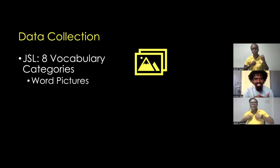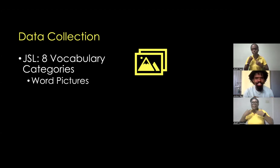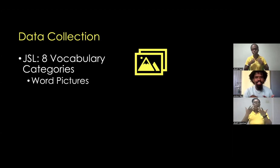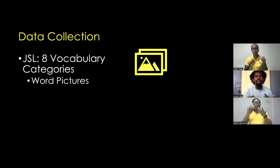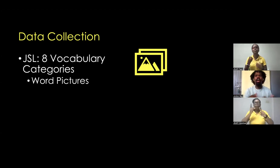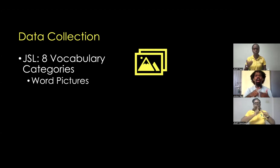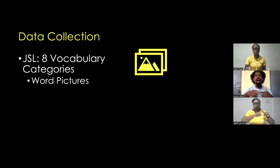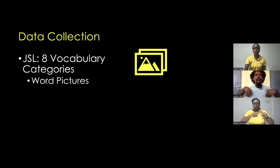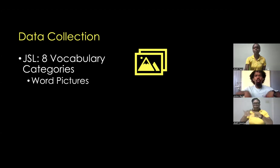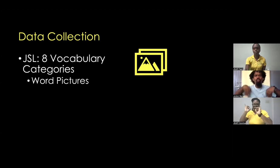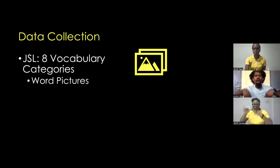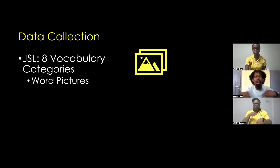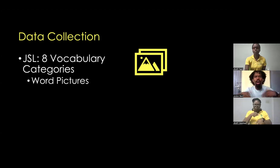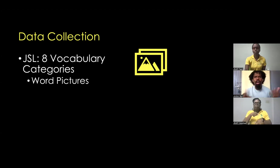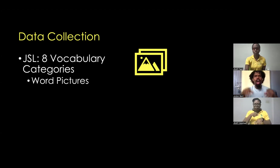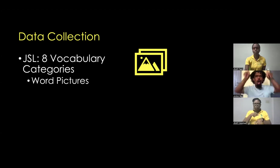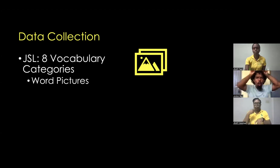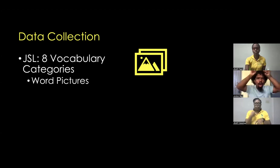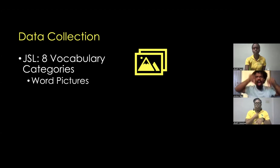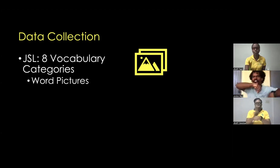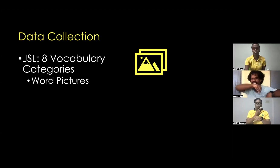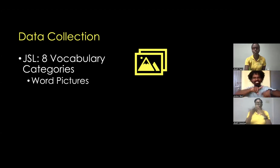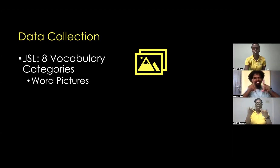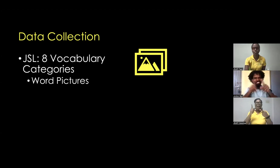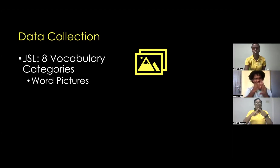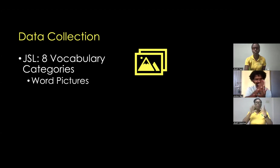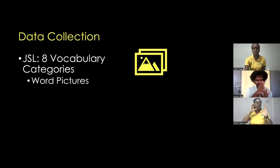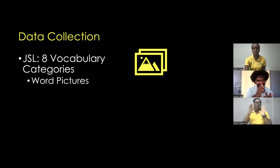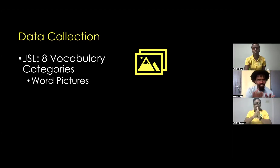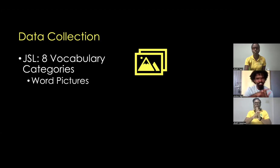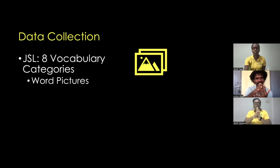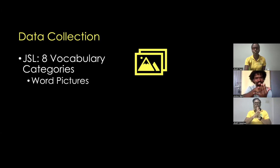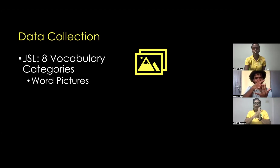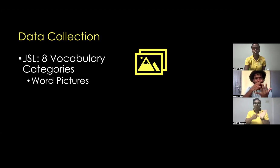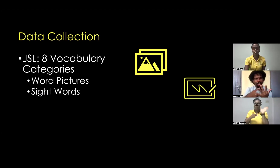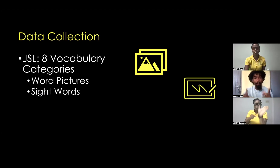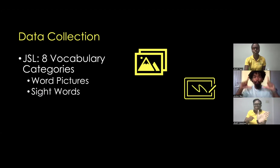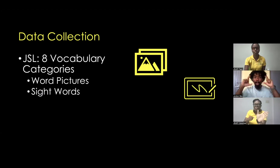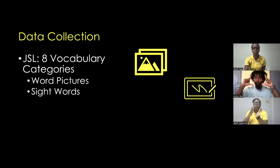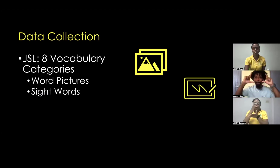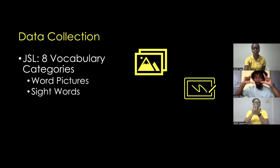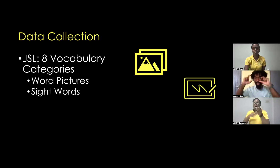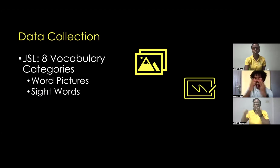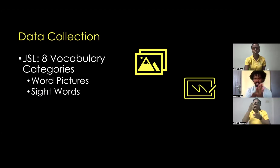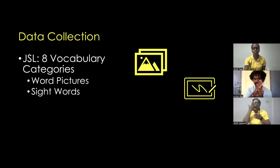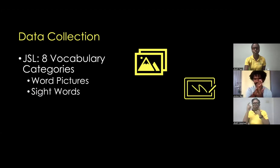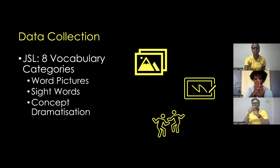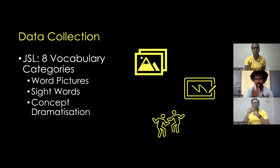name of animal, and etc. So we use pictures. So we show